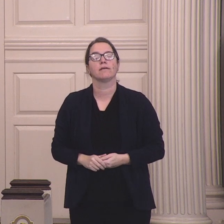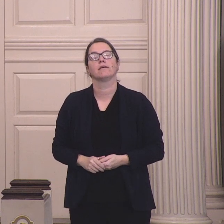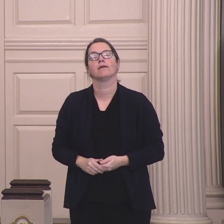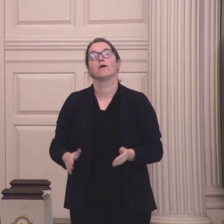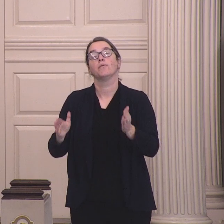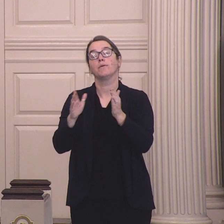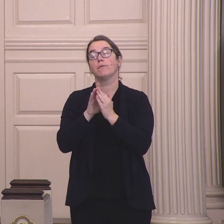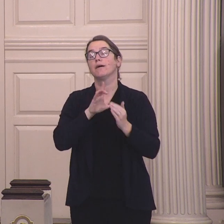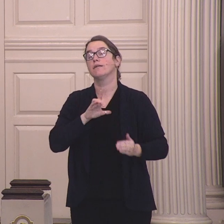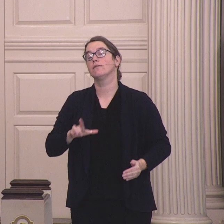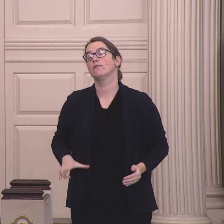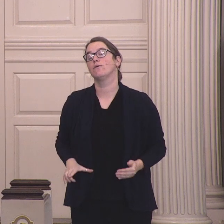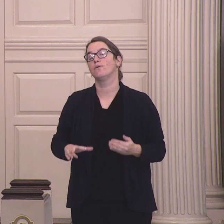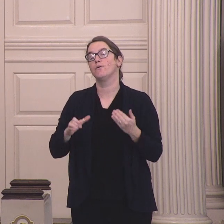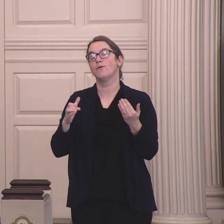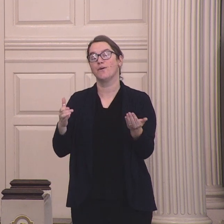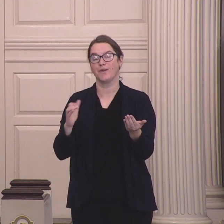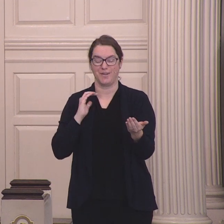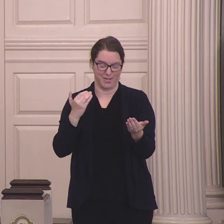Pray to the Lord.